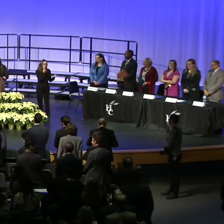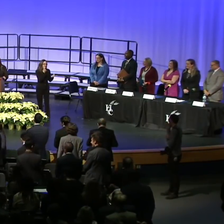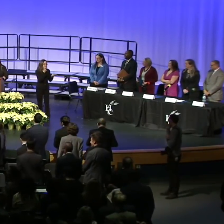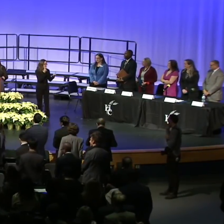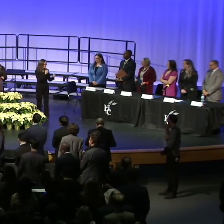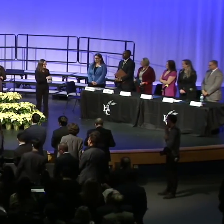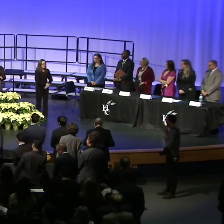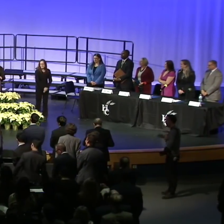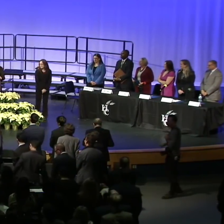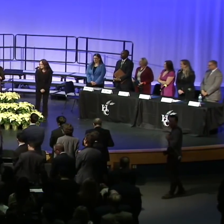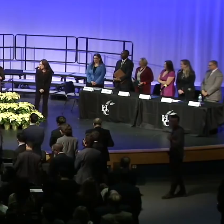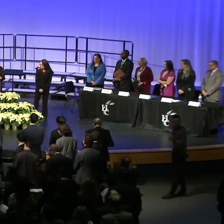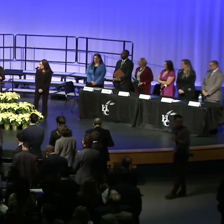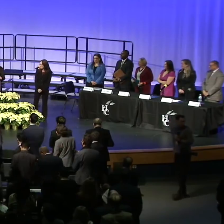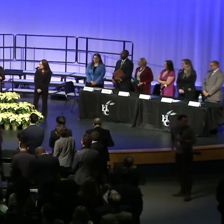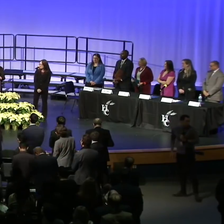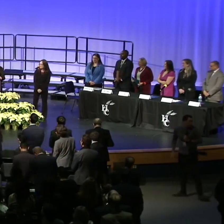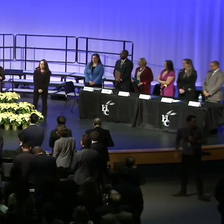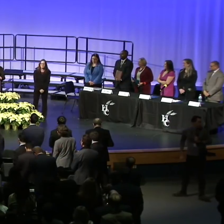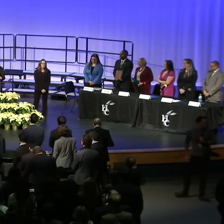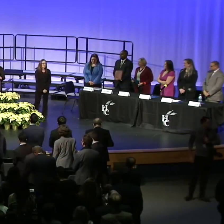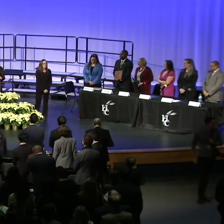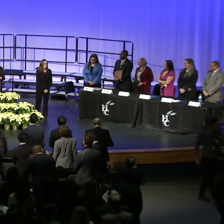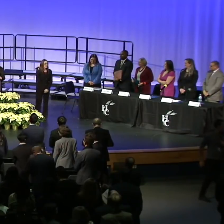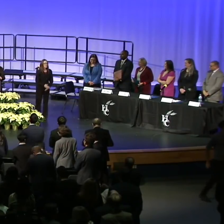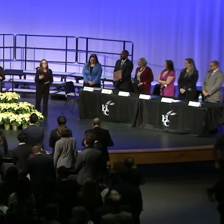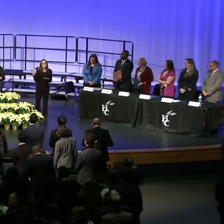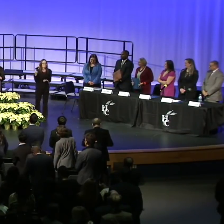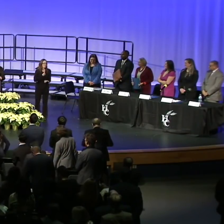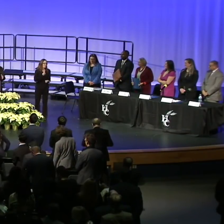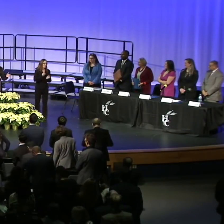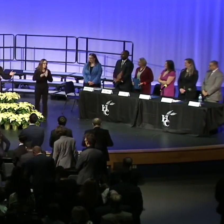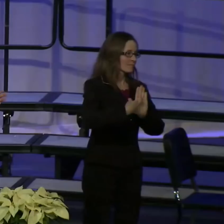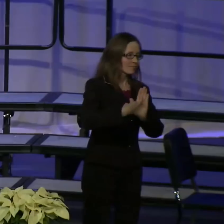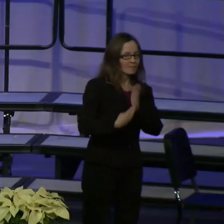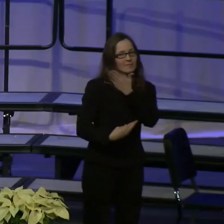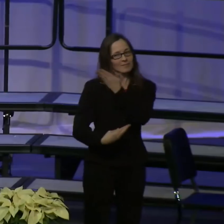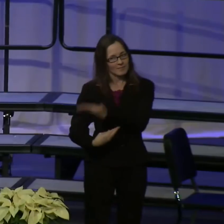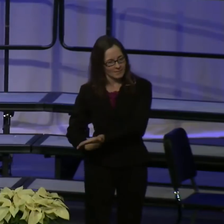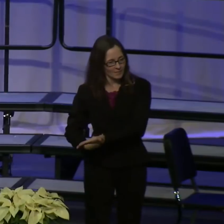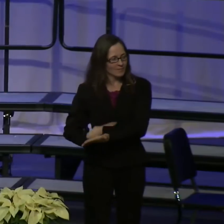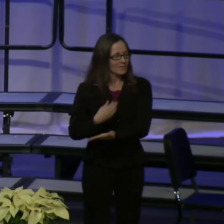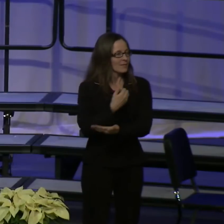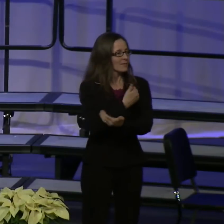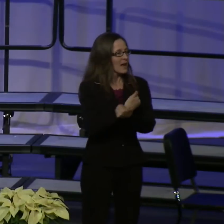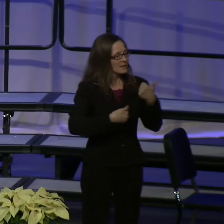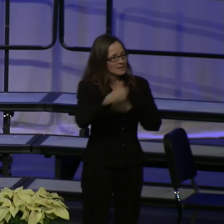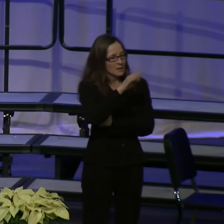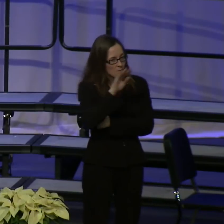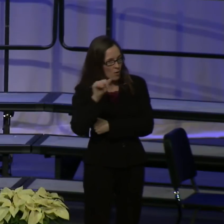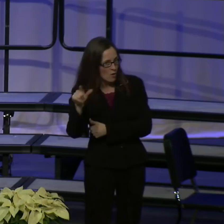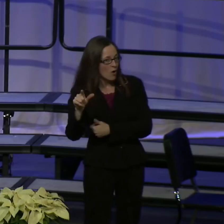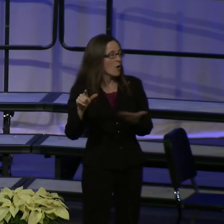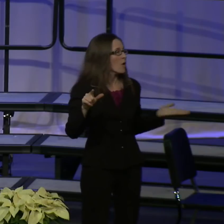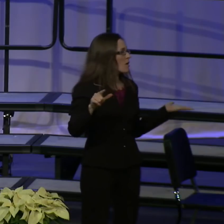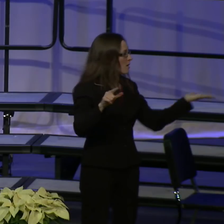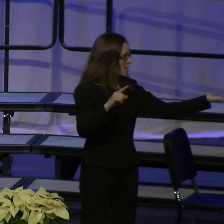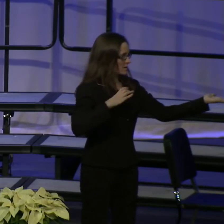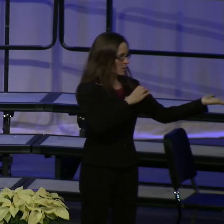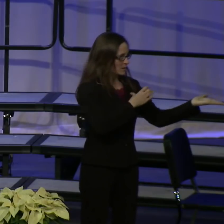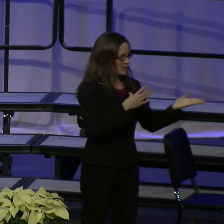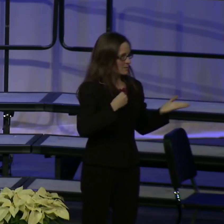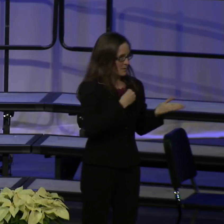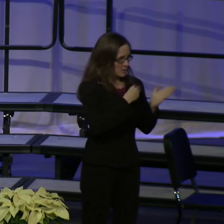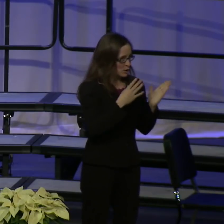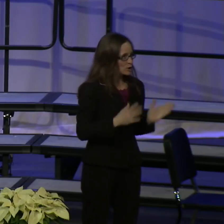On behalf of the County Executive, Dr. Calvin Ball, and members of the County Council, I'd like to invite you to join us for